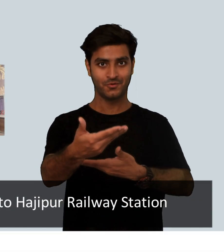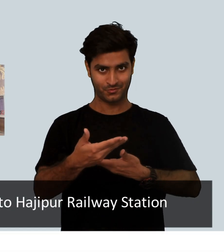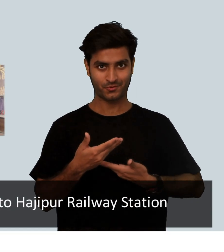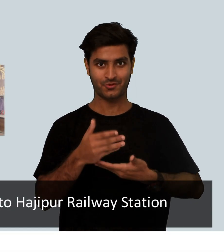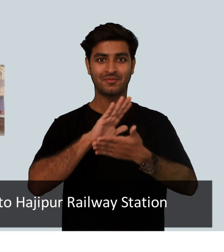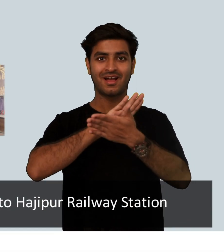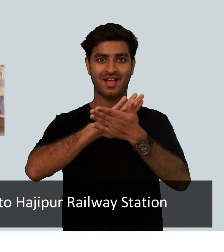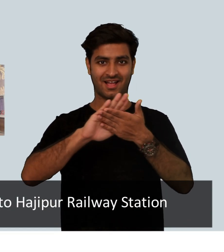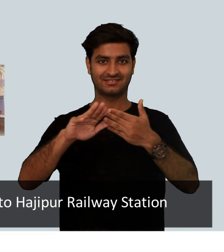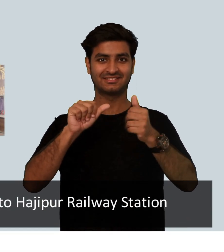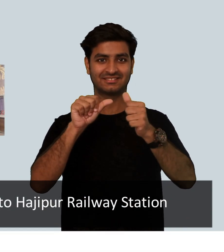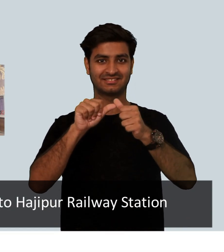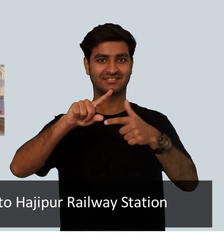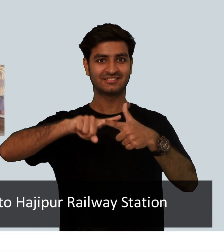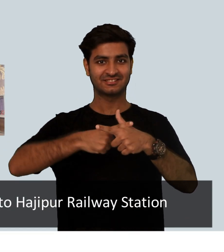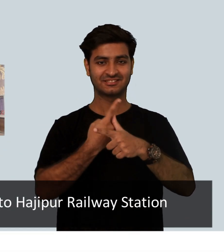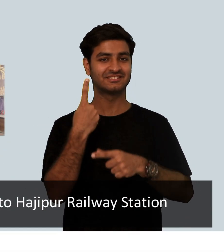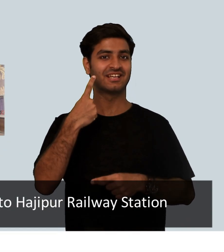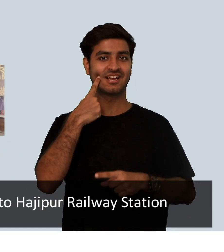Welcome to Hajipur Railway Station.